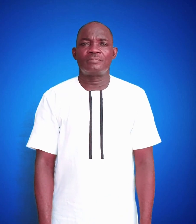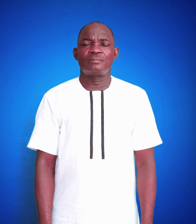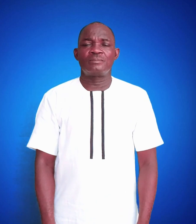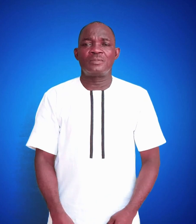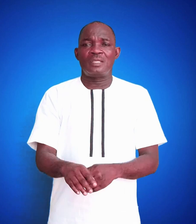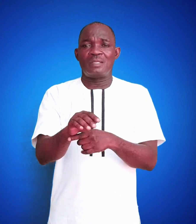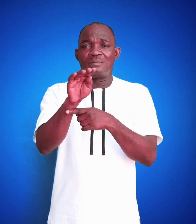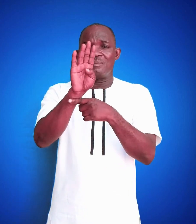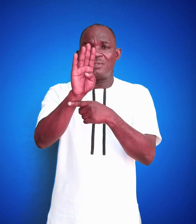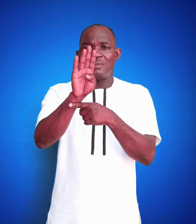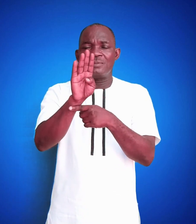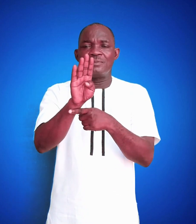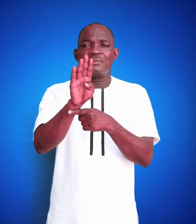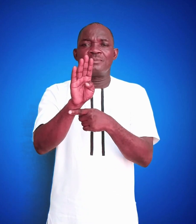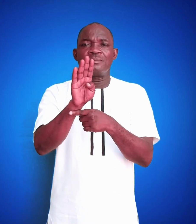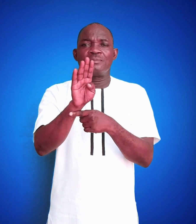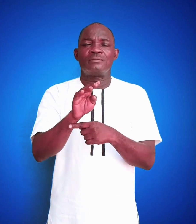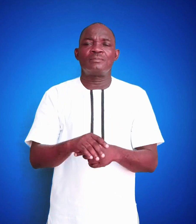B.